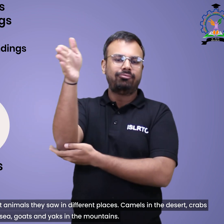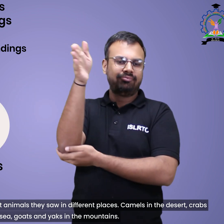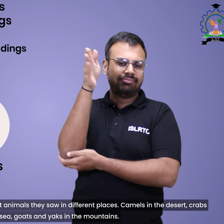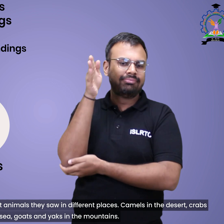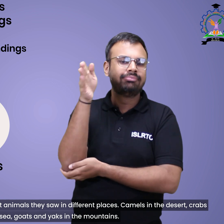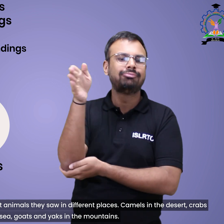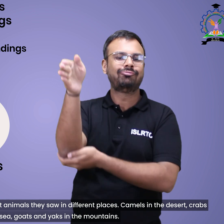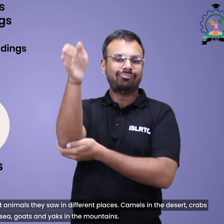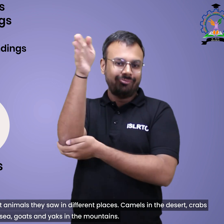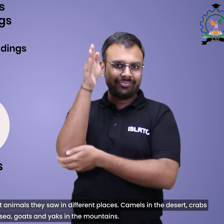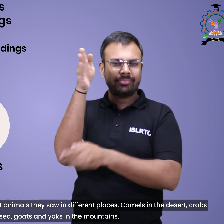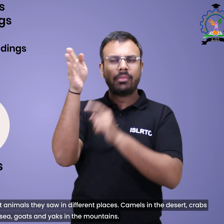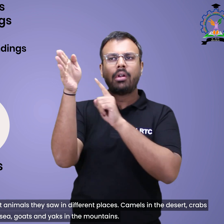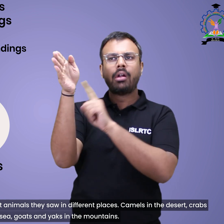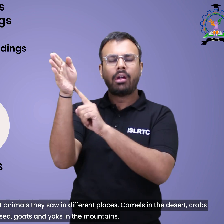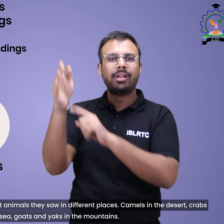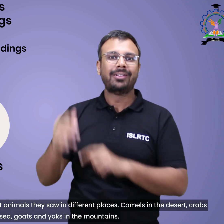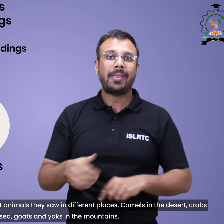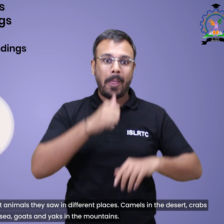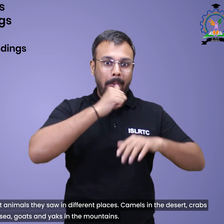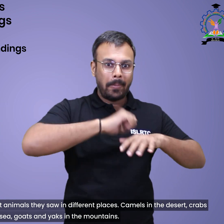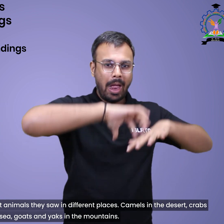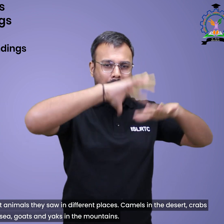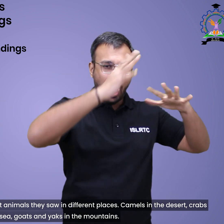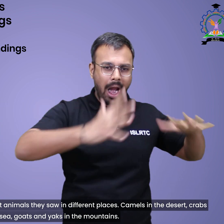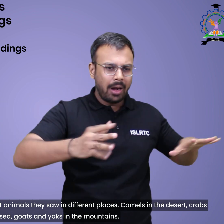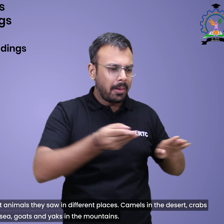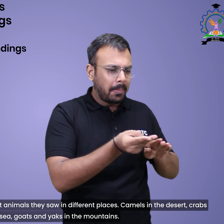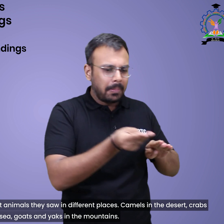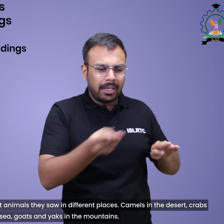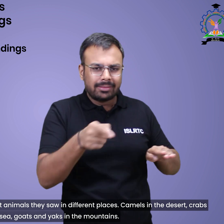sea, goats and yaks in the mountains.